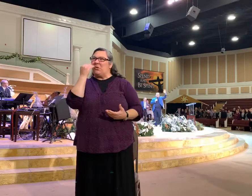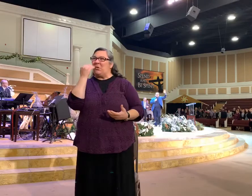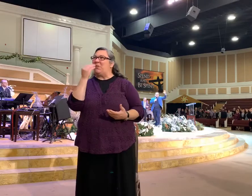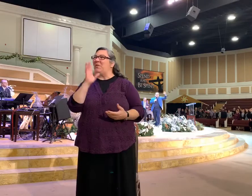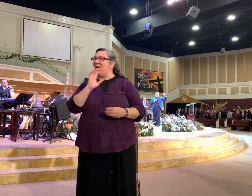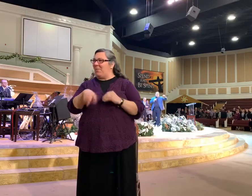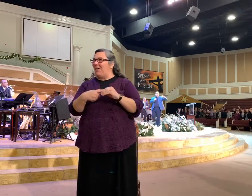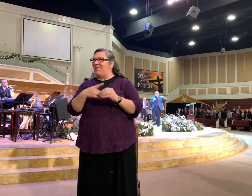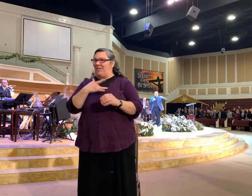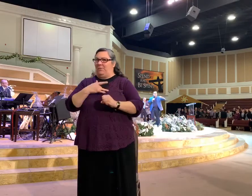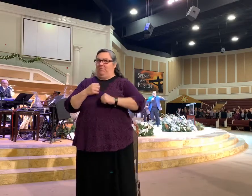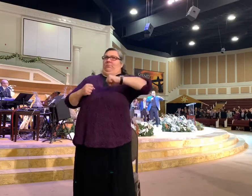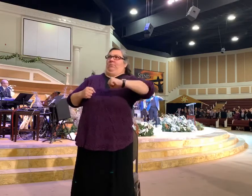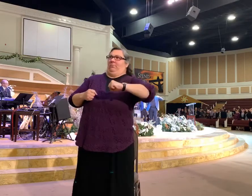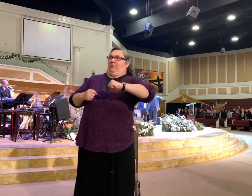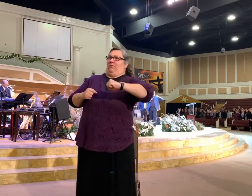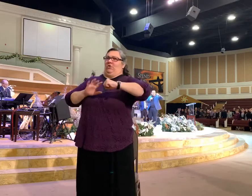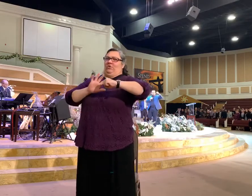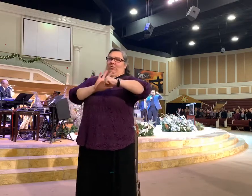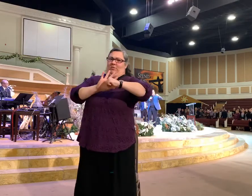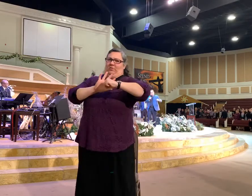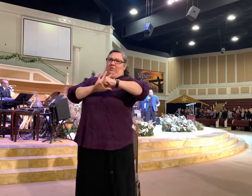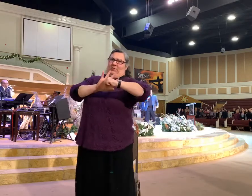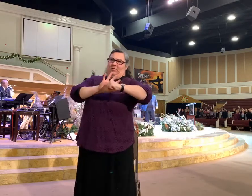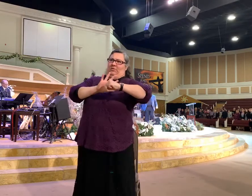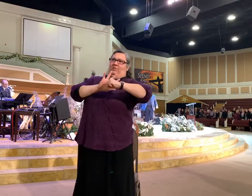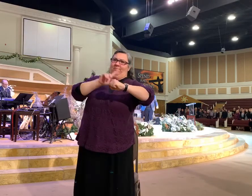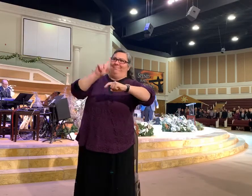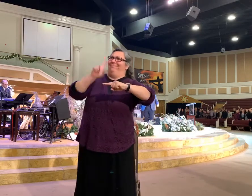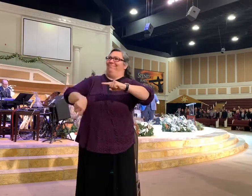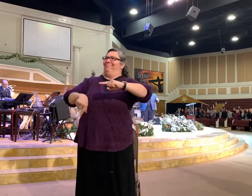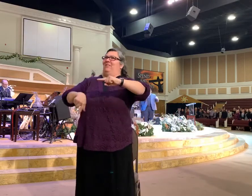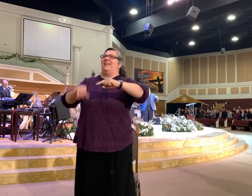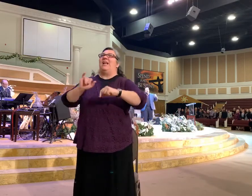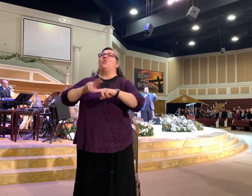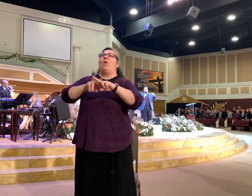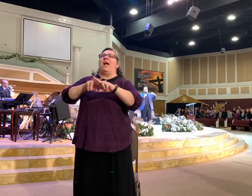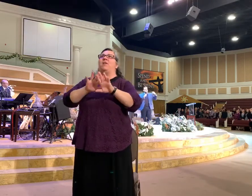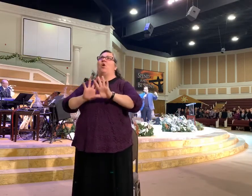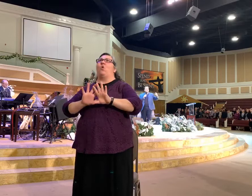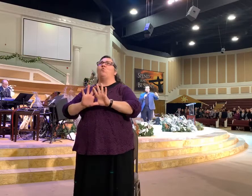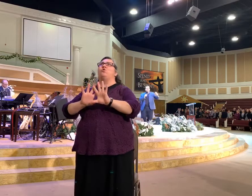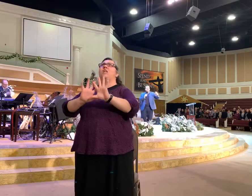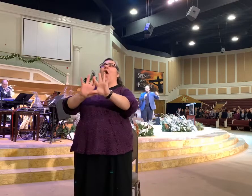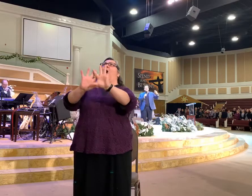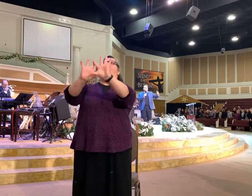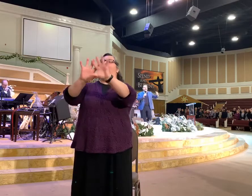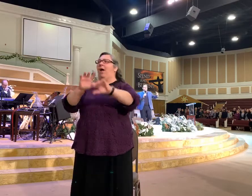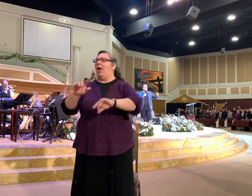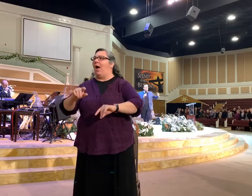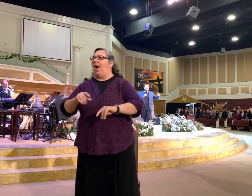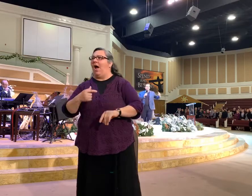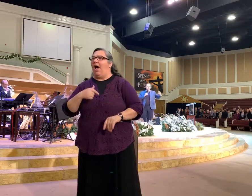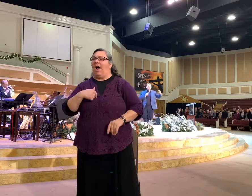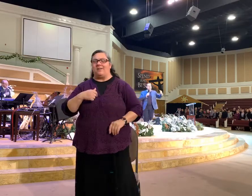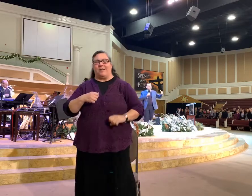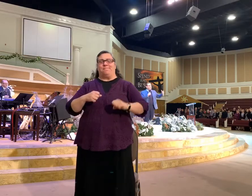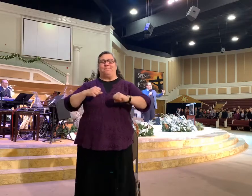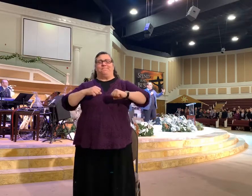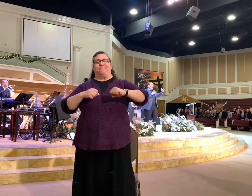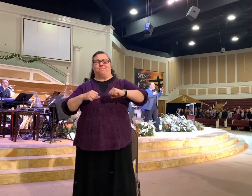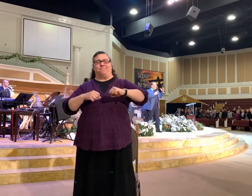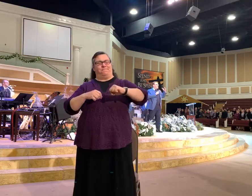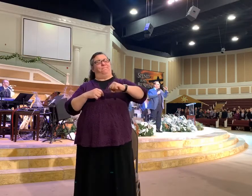about? And boy, it's like you're trying to push a freight train uphill. And I could have just kept going, but I stopped. And I said, you know